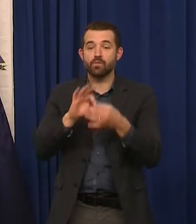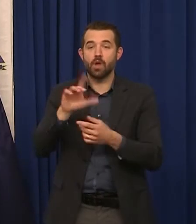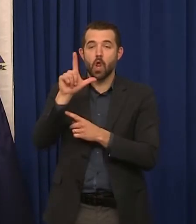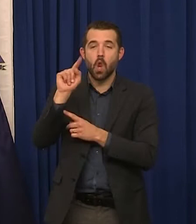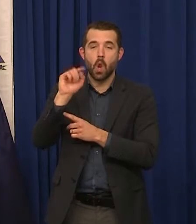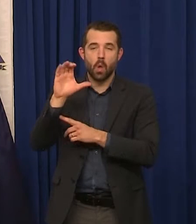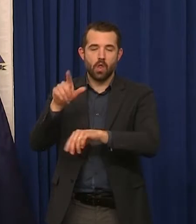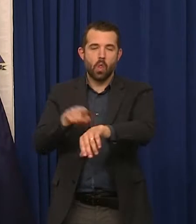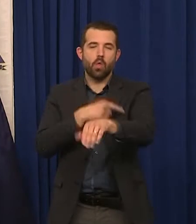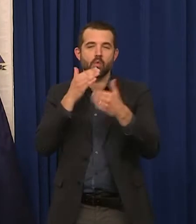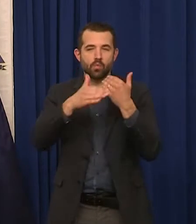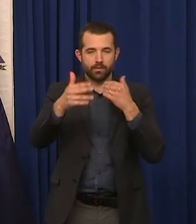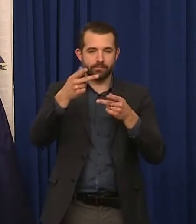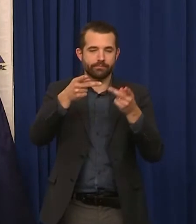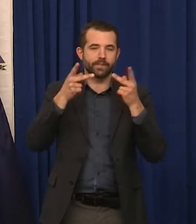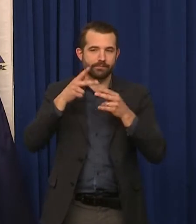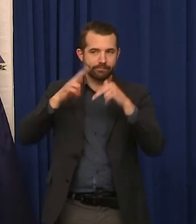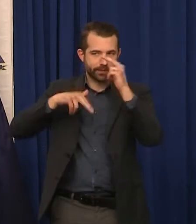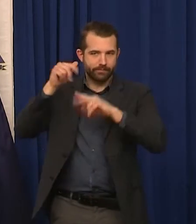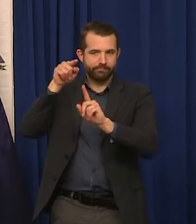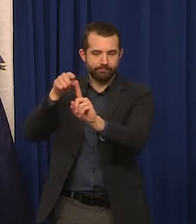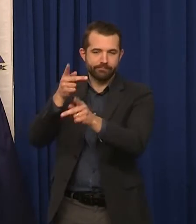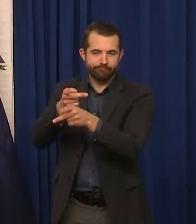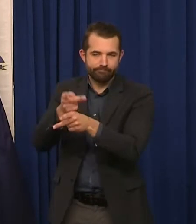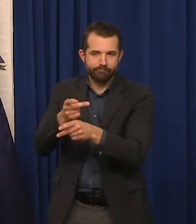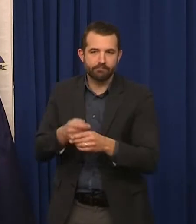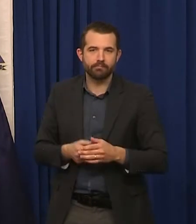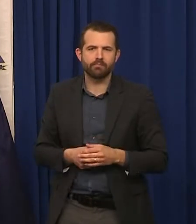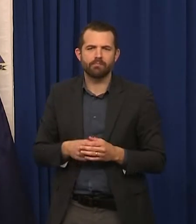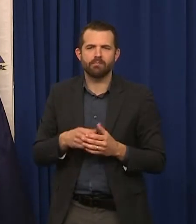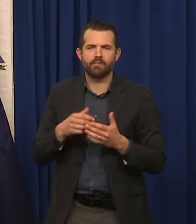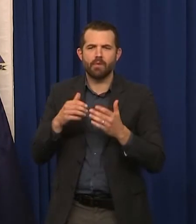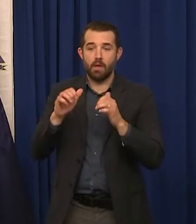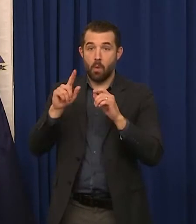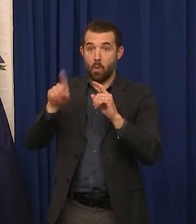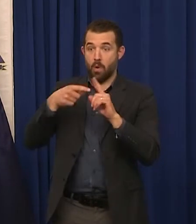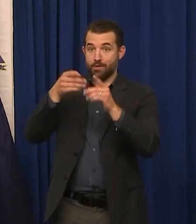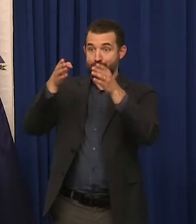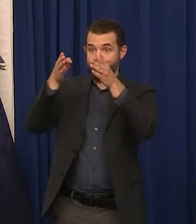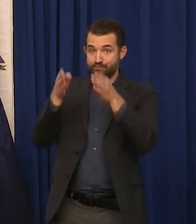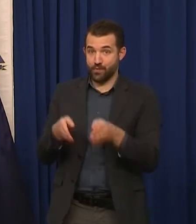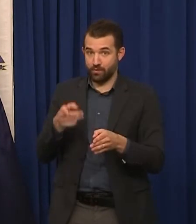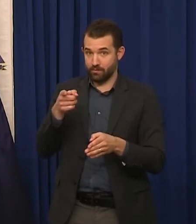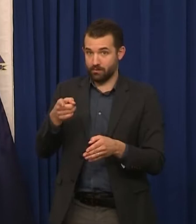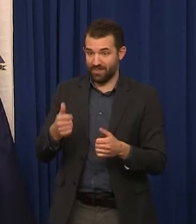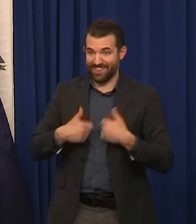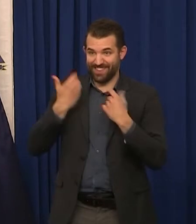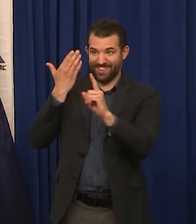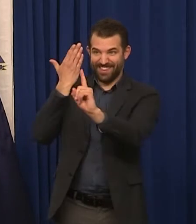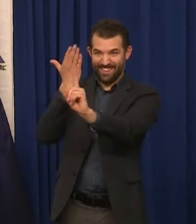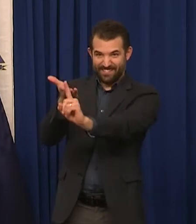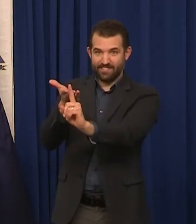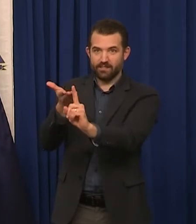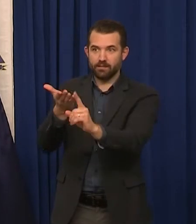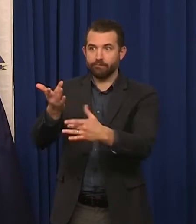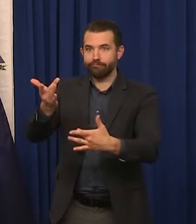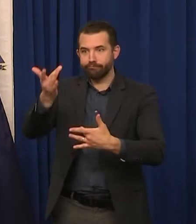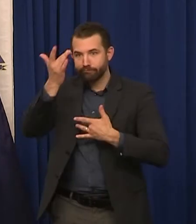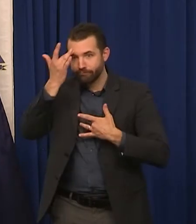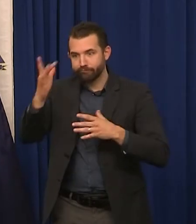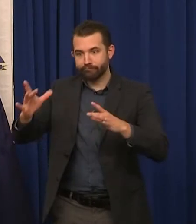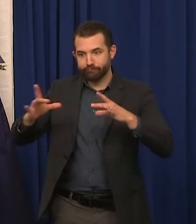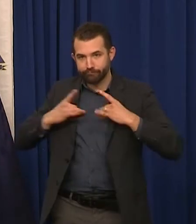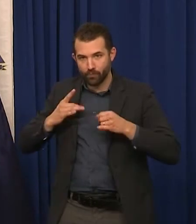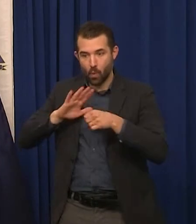and specifically the conditions under which an individual at a long-term care facility who's ill with